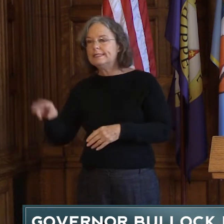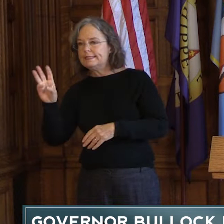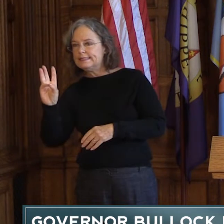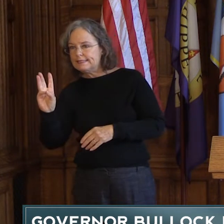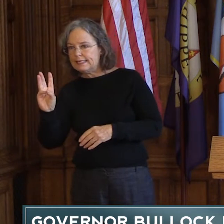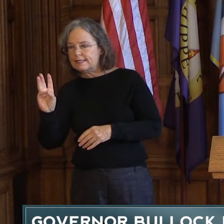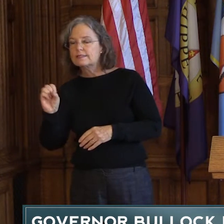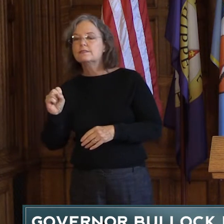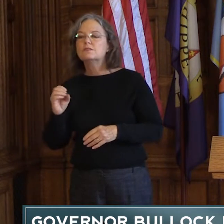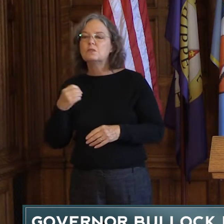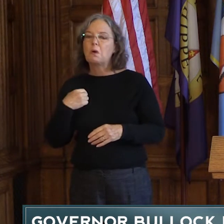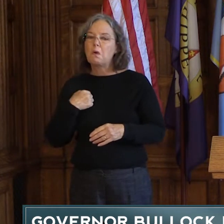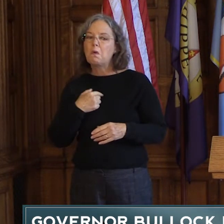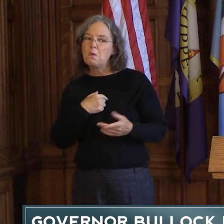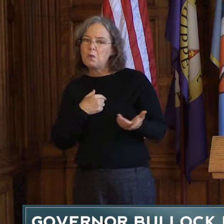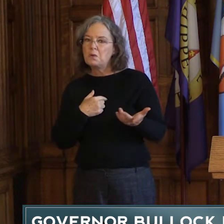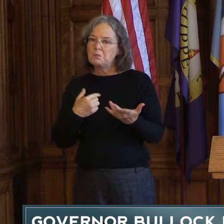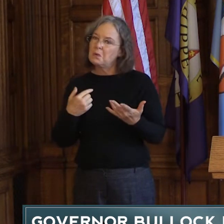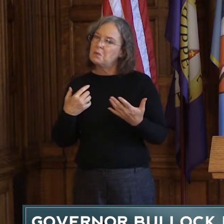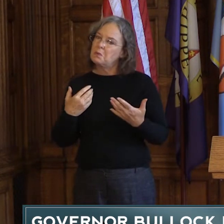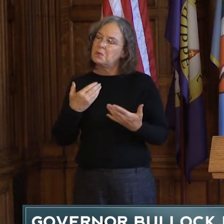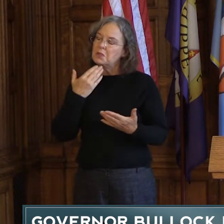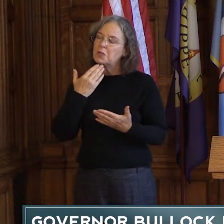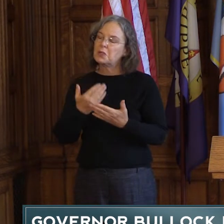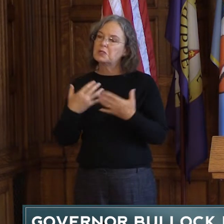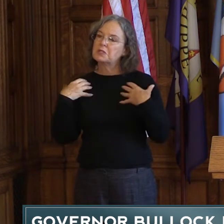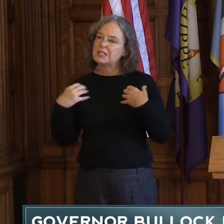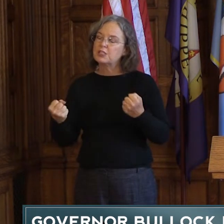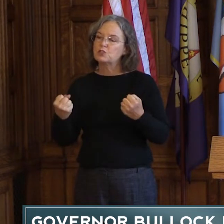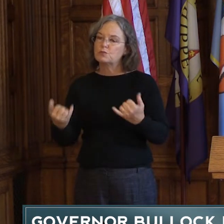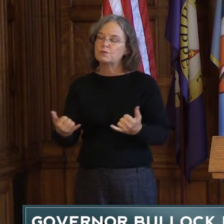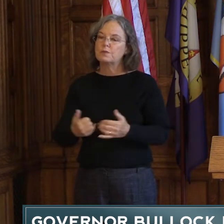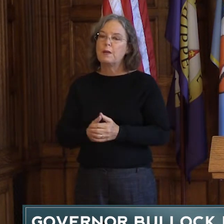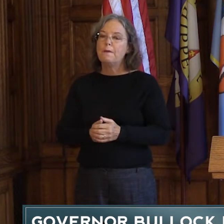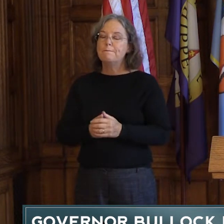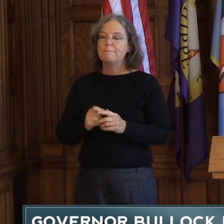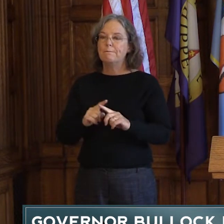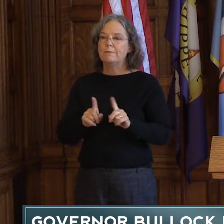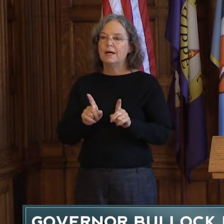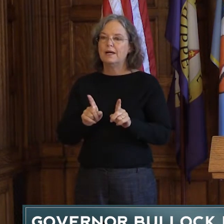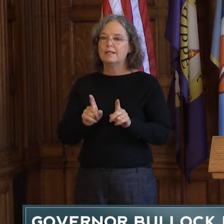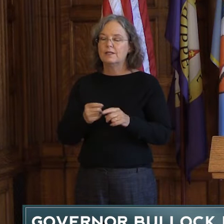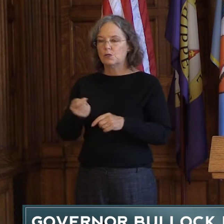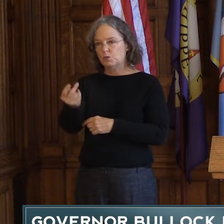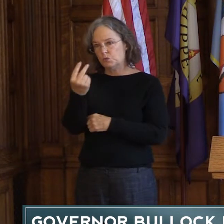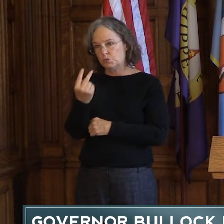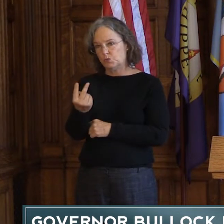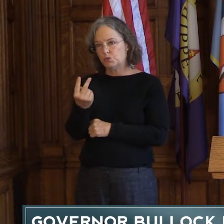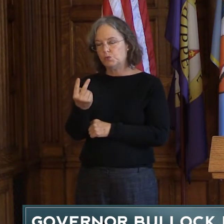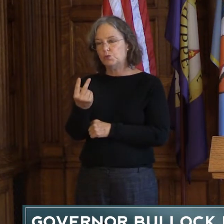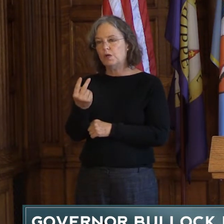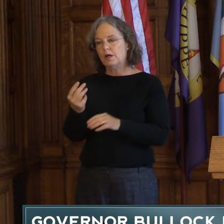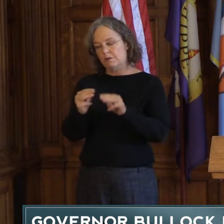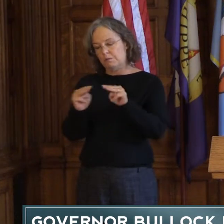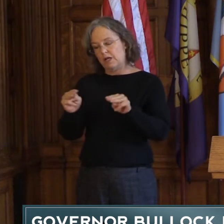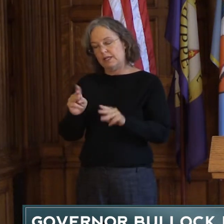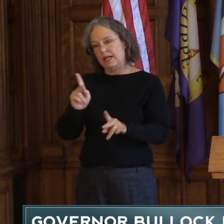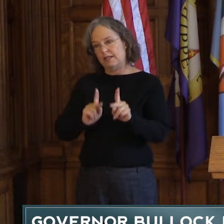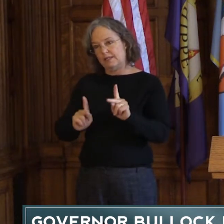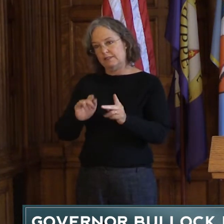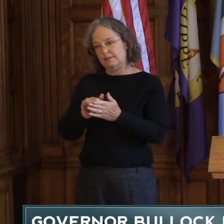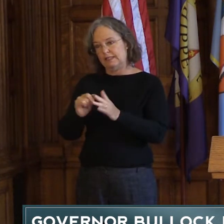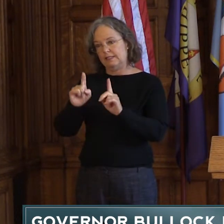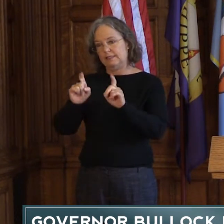a relatively good place, Maritza, but believe like the 2 Montanans who tested